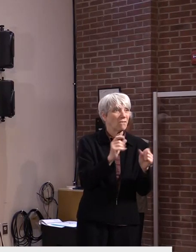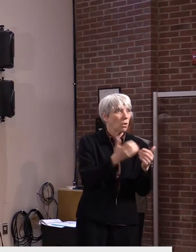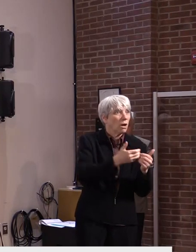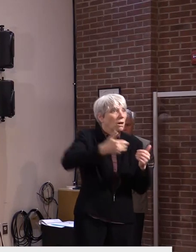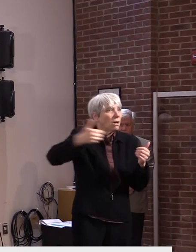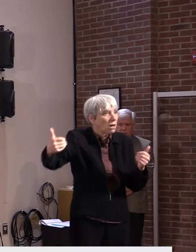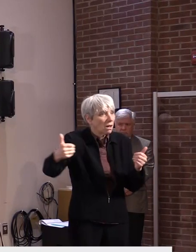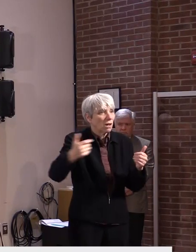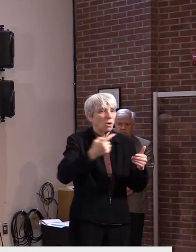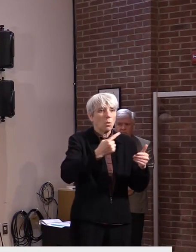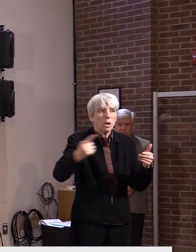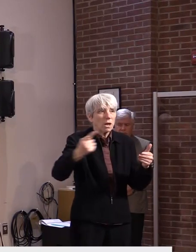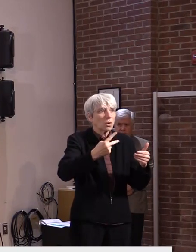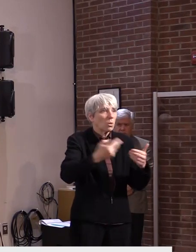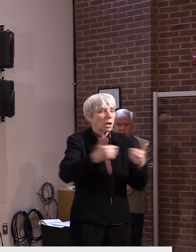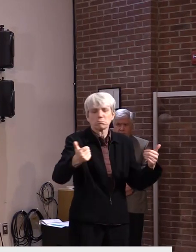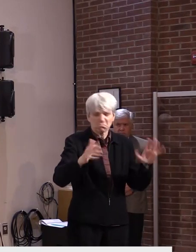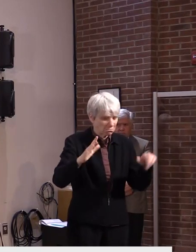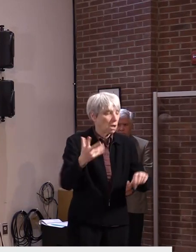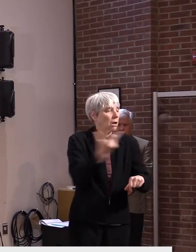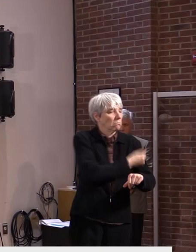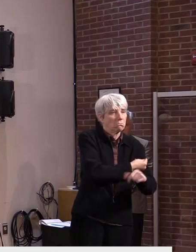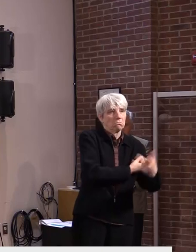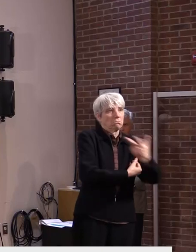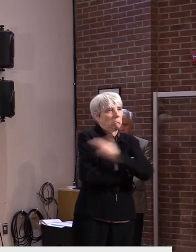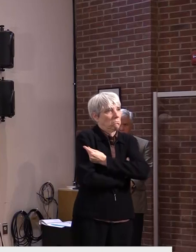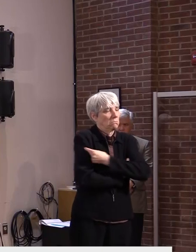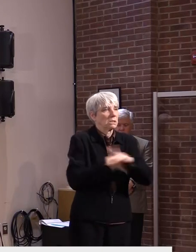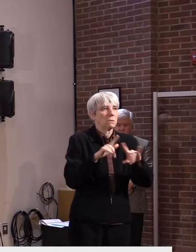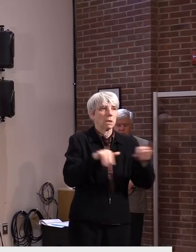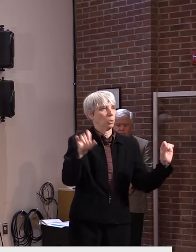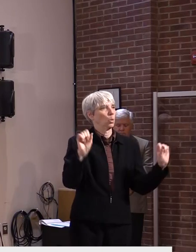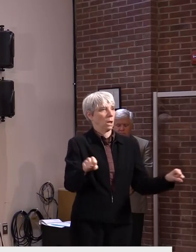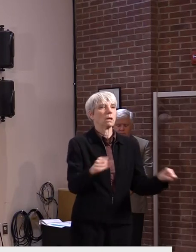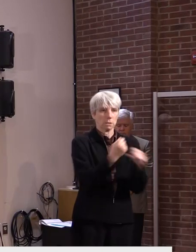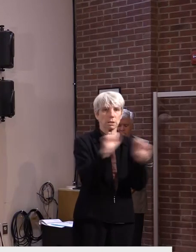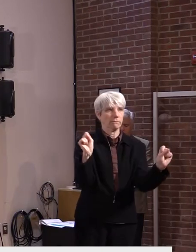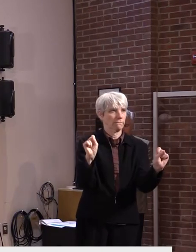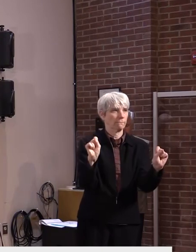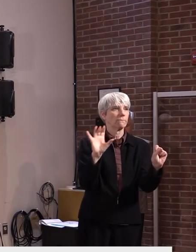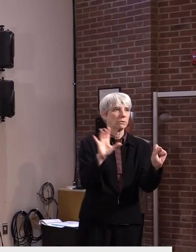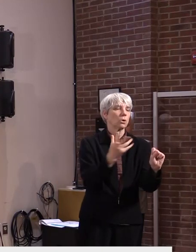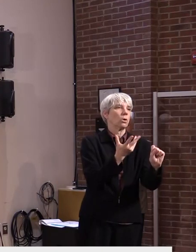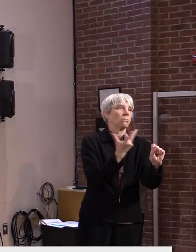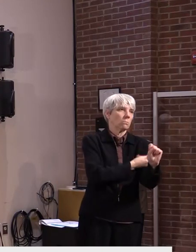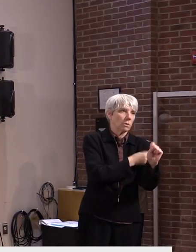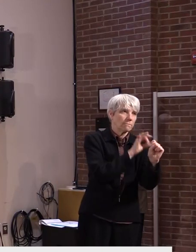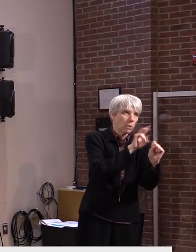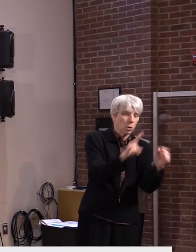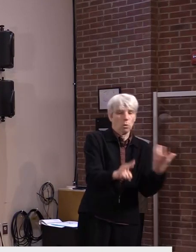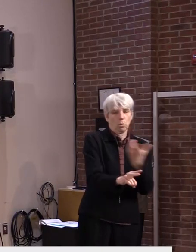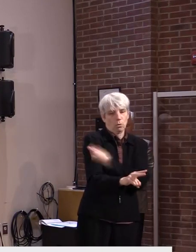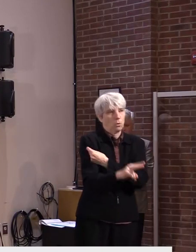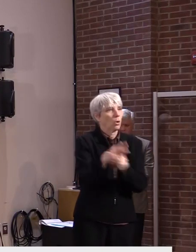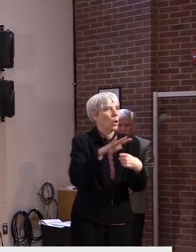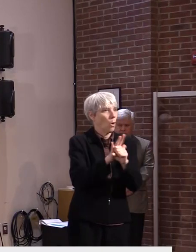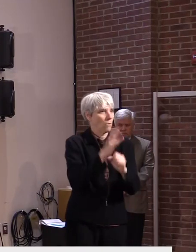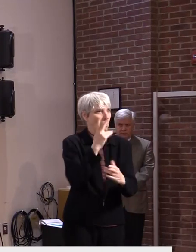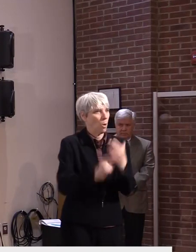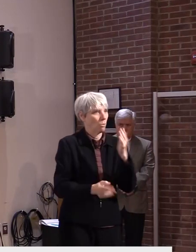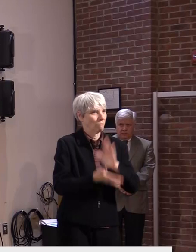each arm, if you want to. It's important to stay as healthy as possible with both COVID and the